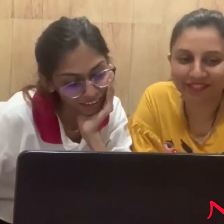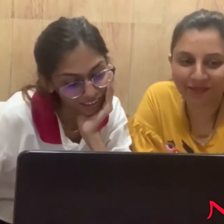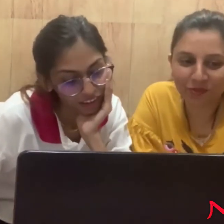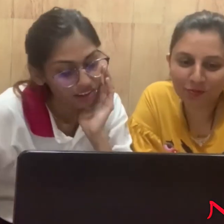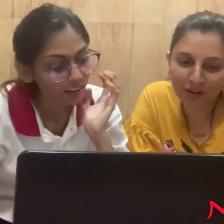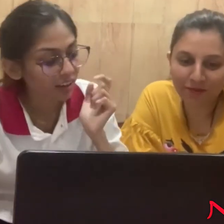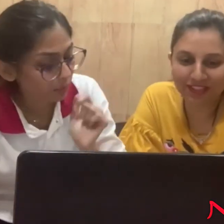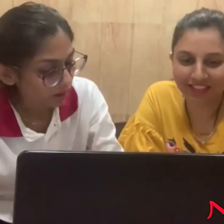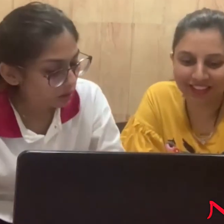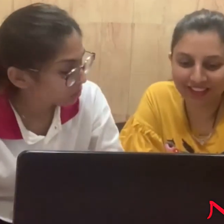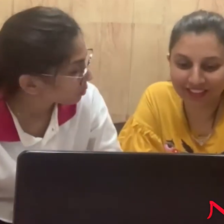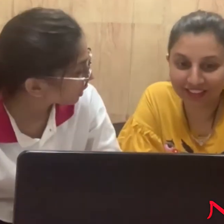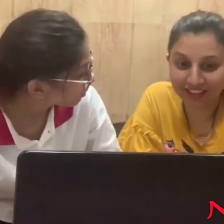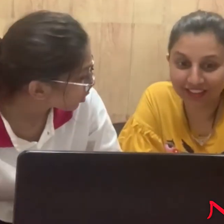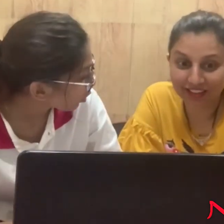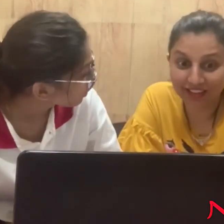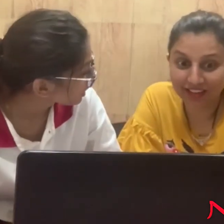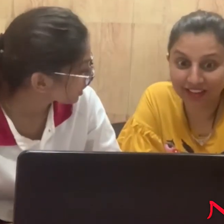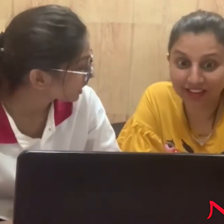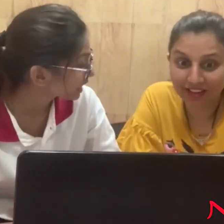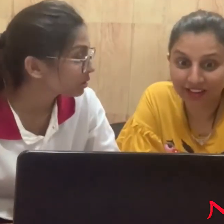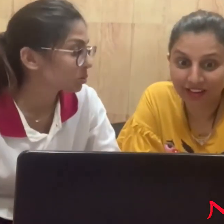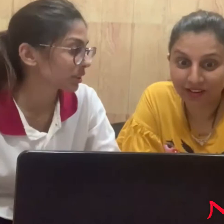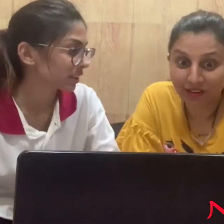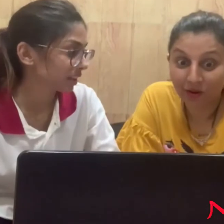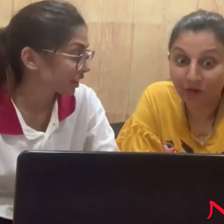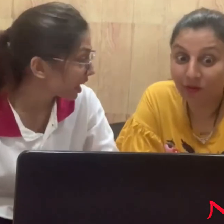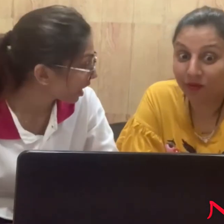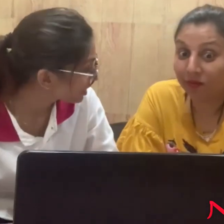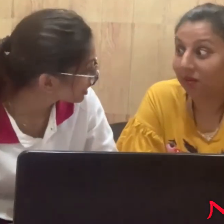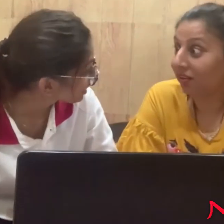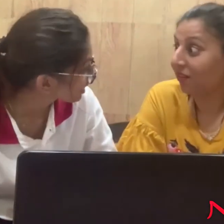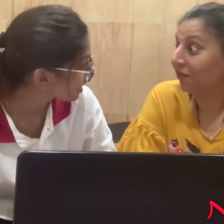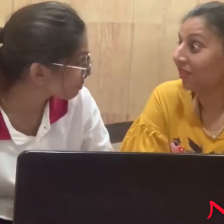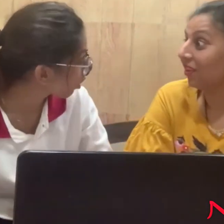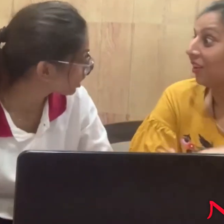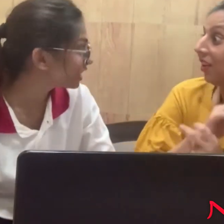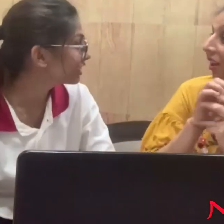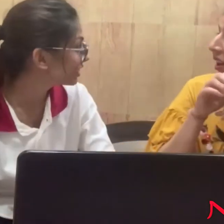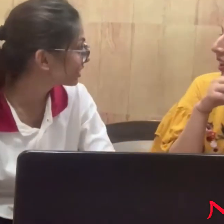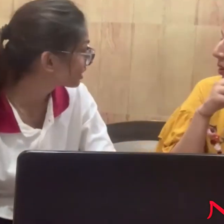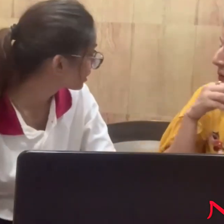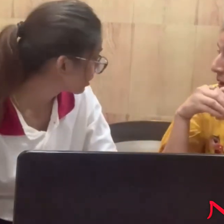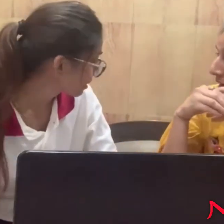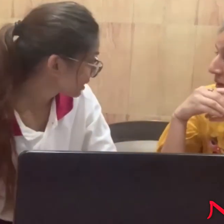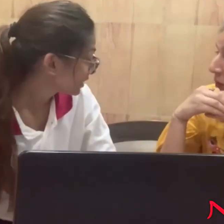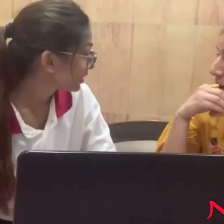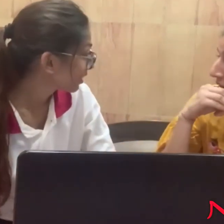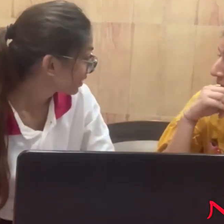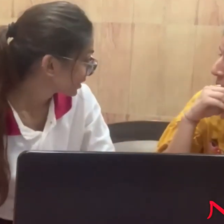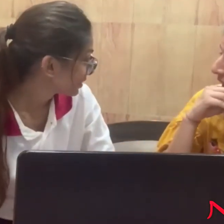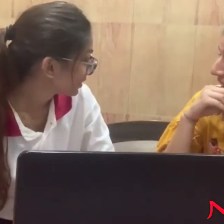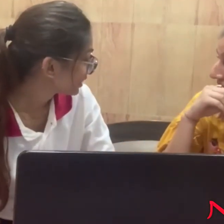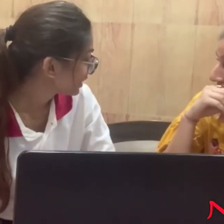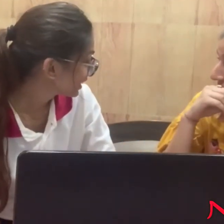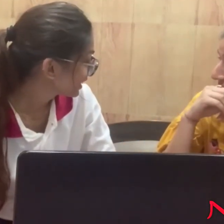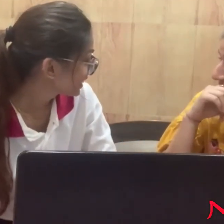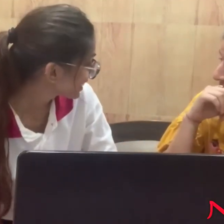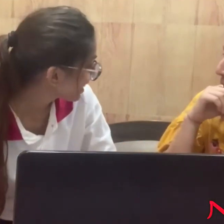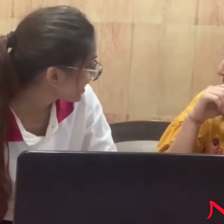Favorite Eldorama. Yeah. Hmm. You know, my mom made a cake today and I had it in the early morning. In the morning? What? Wow, cake? Yeah. Was it